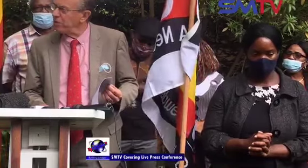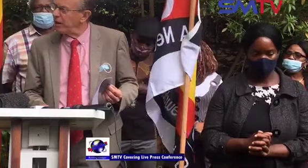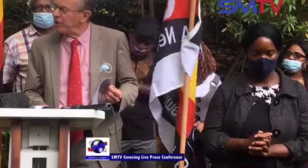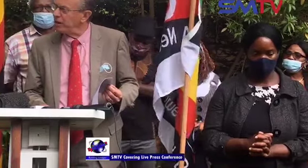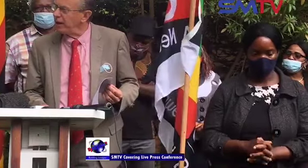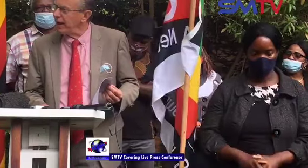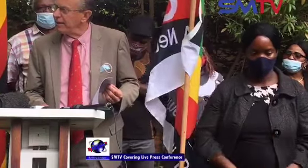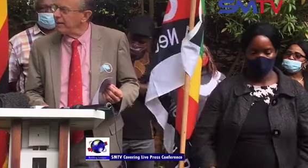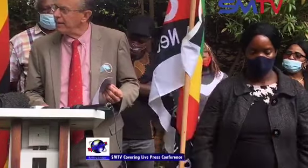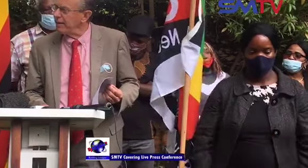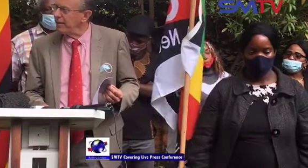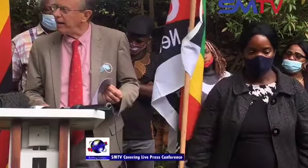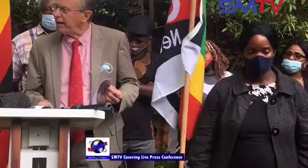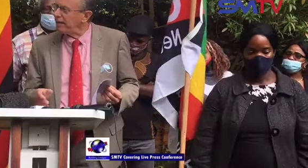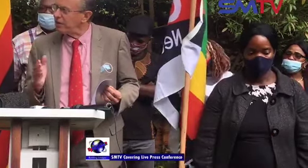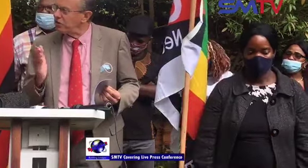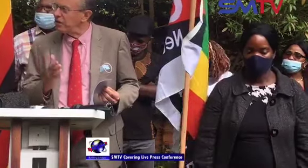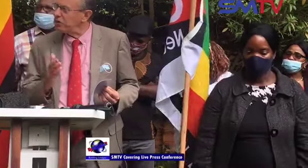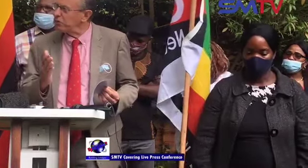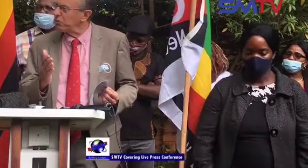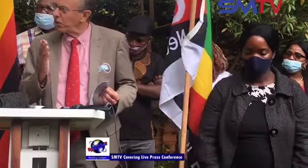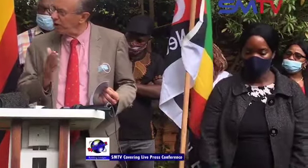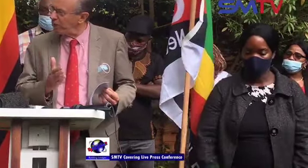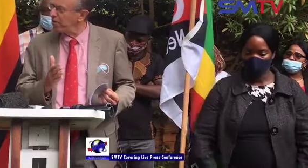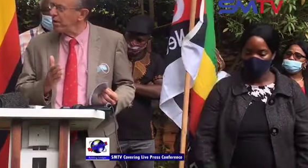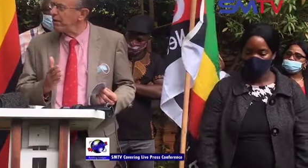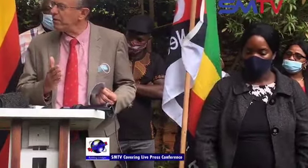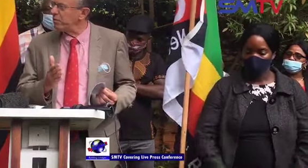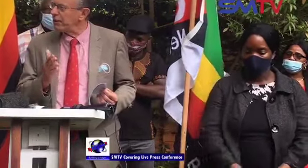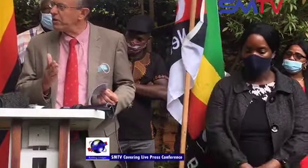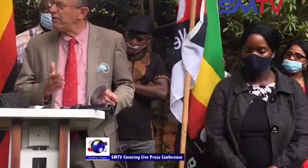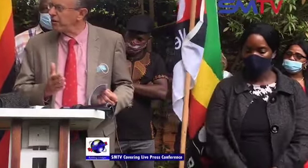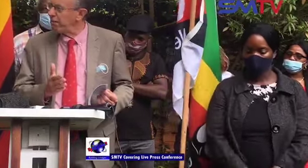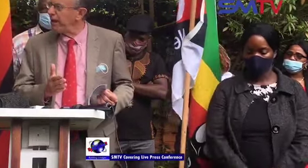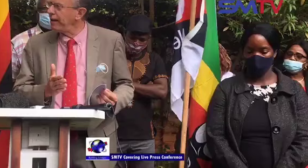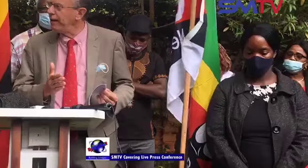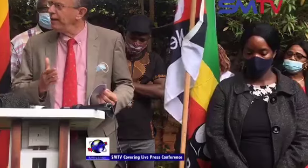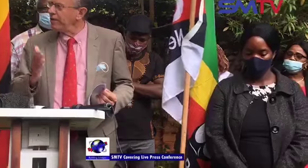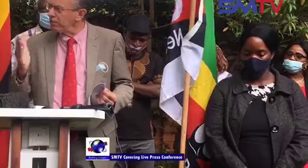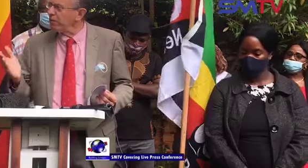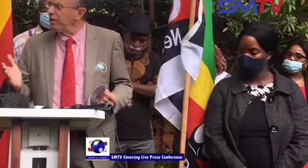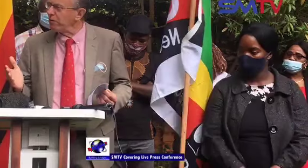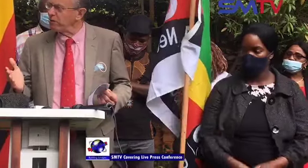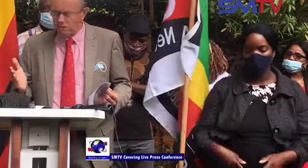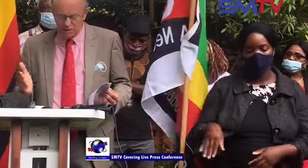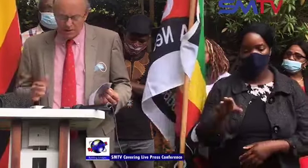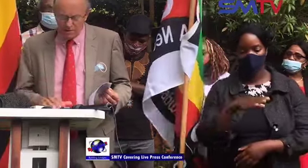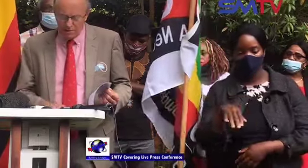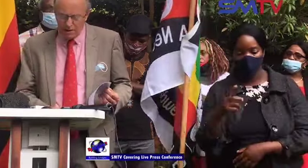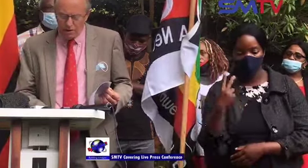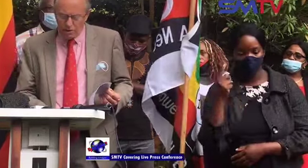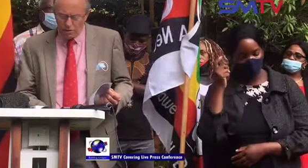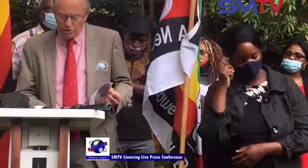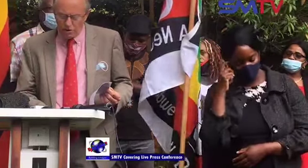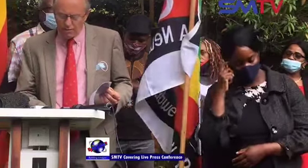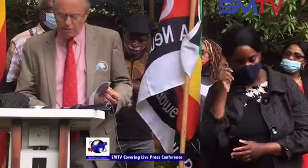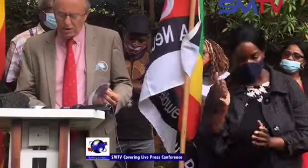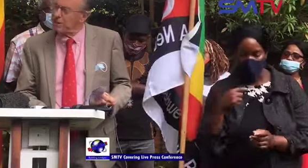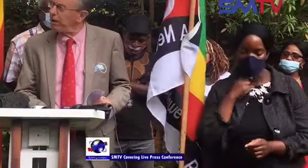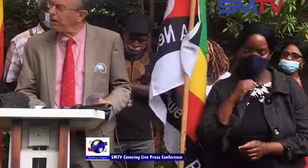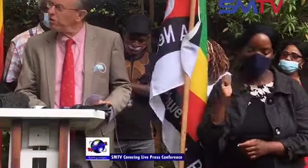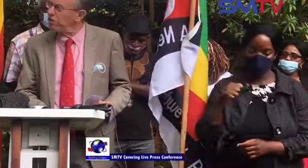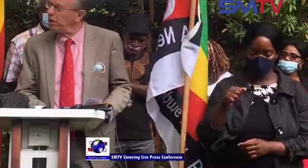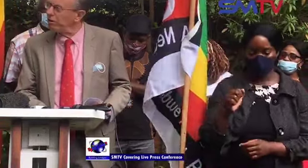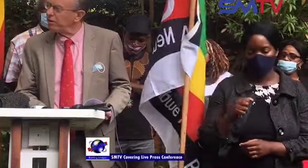in 2019, and I stress it was only for the period 27th May to 31st December, was a sum of